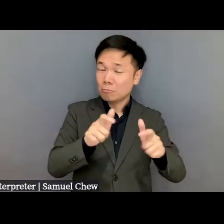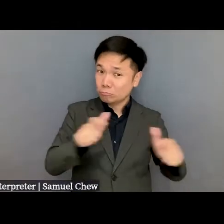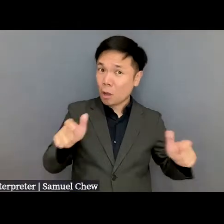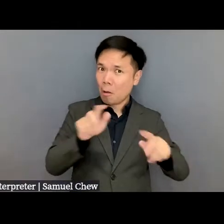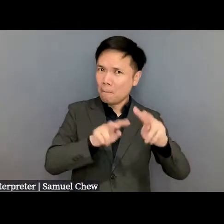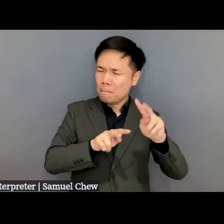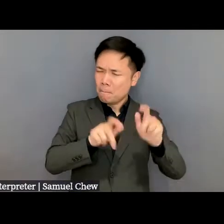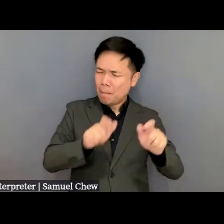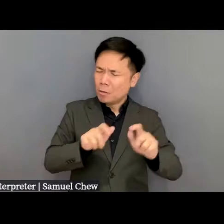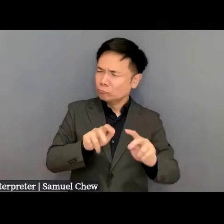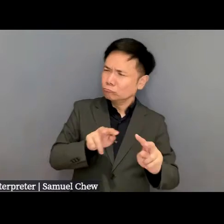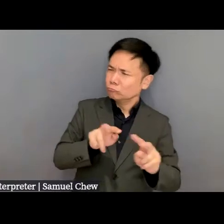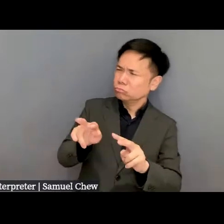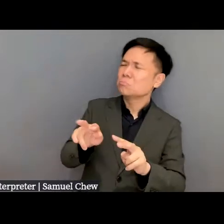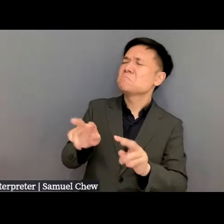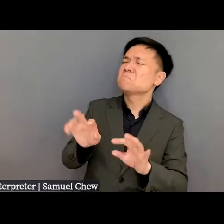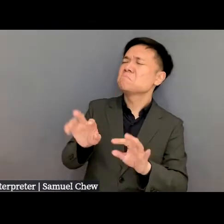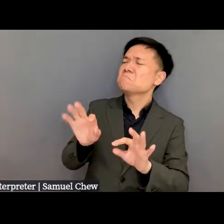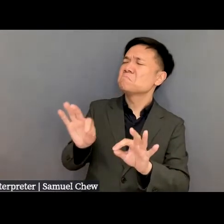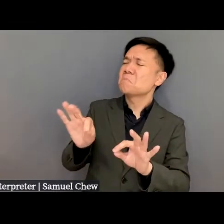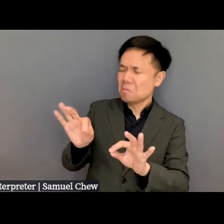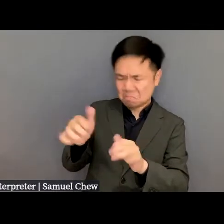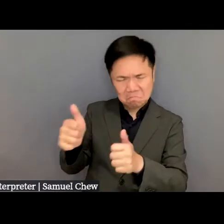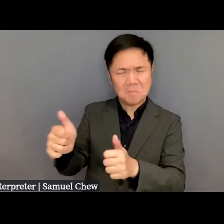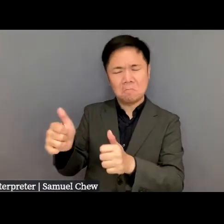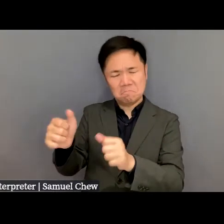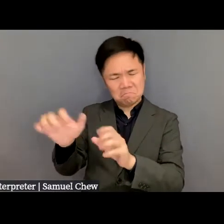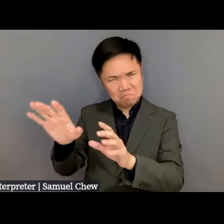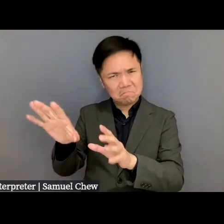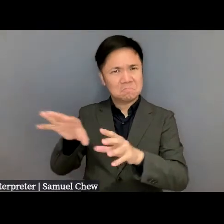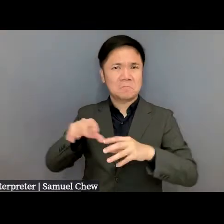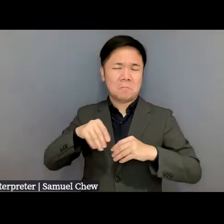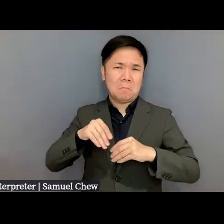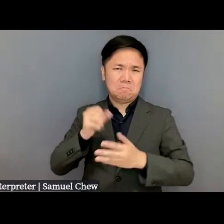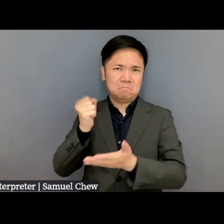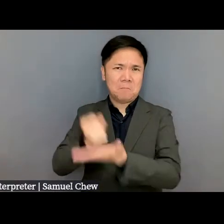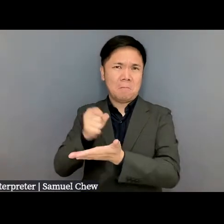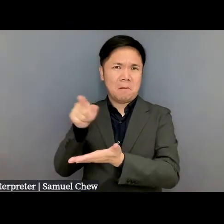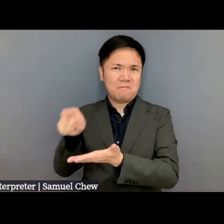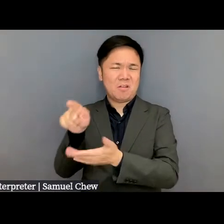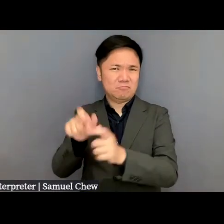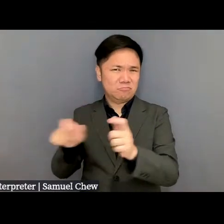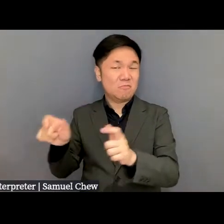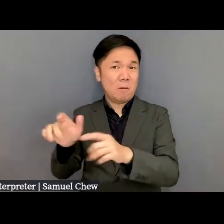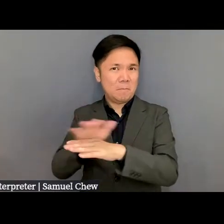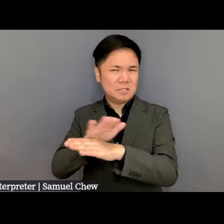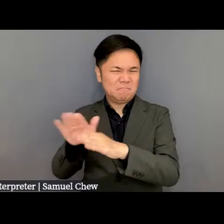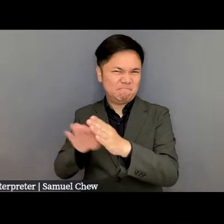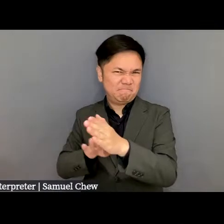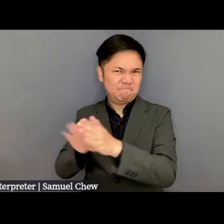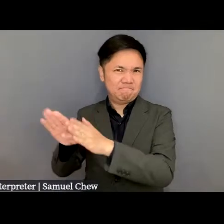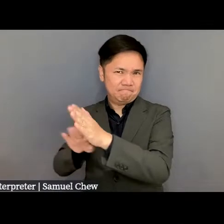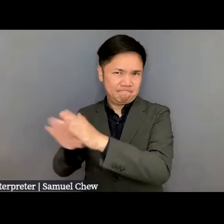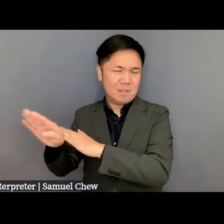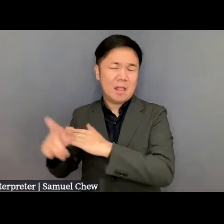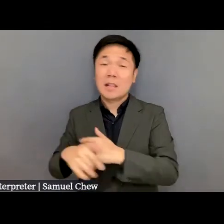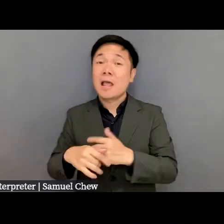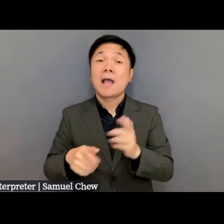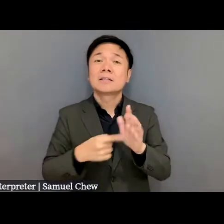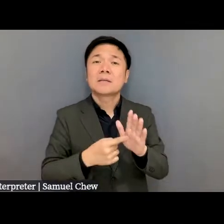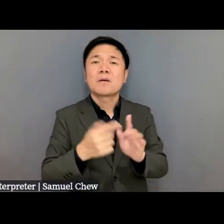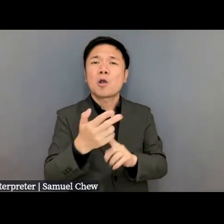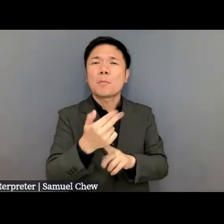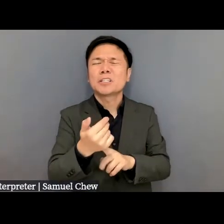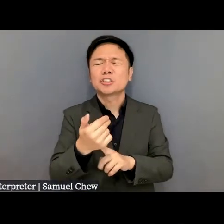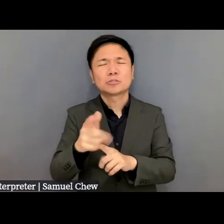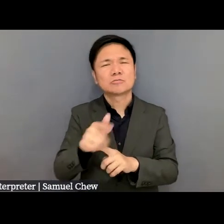see this is only one example, but I am very sure also when you think about Brazil, accommodation sector